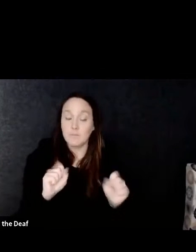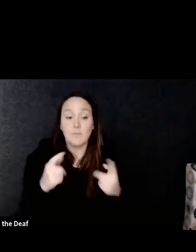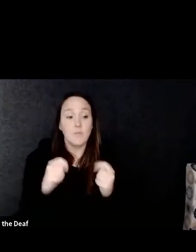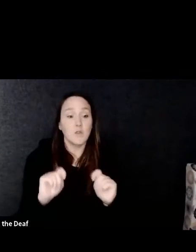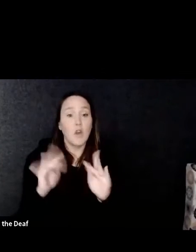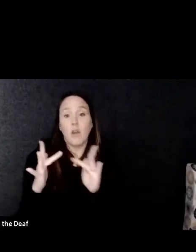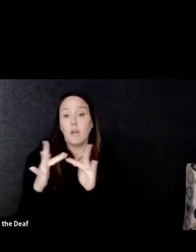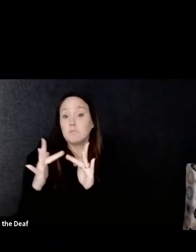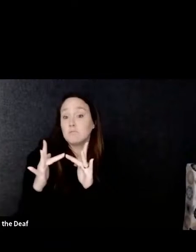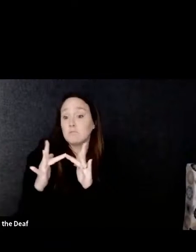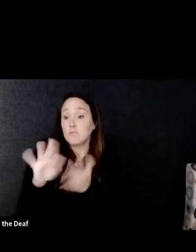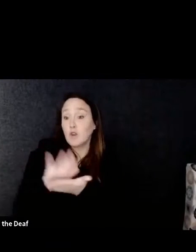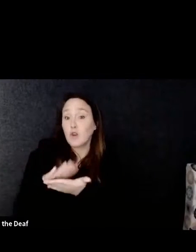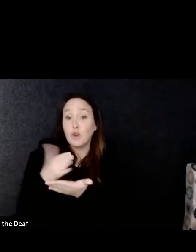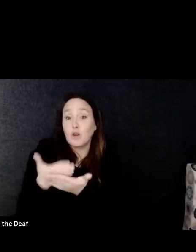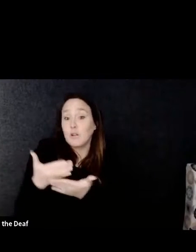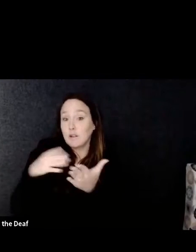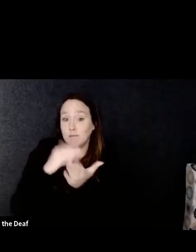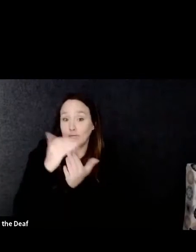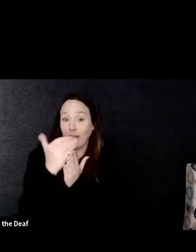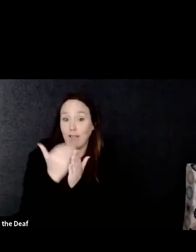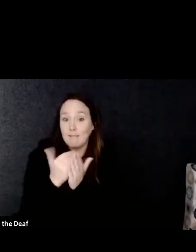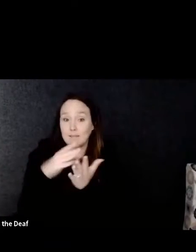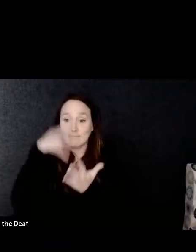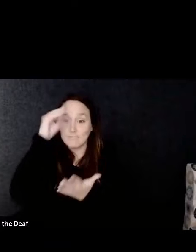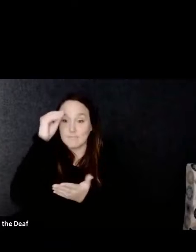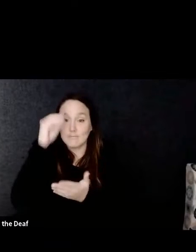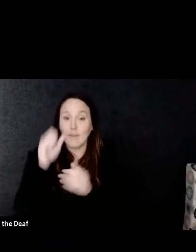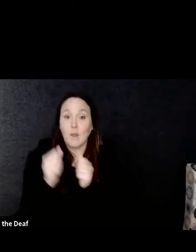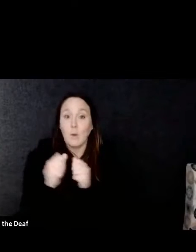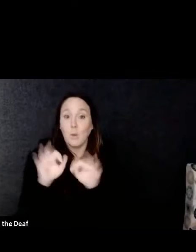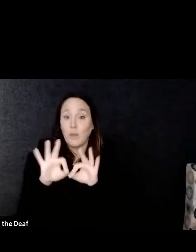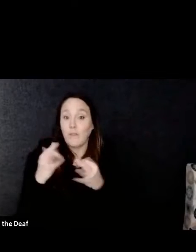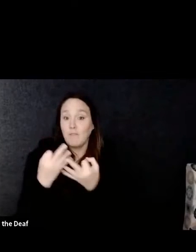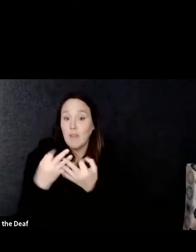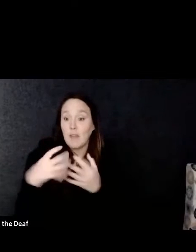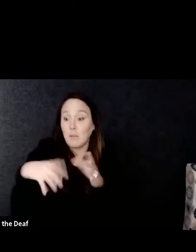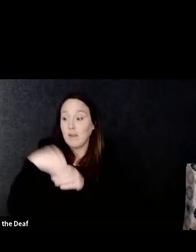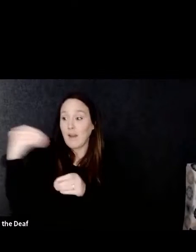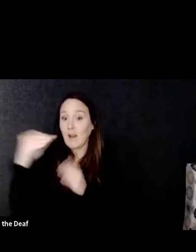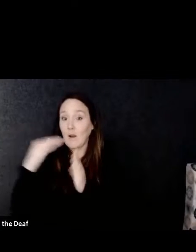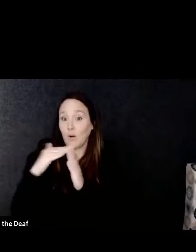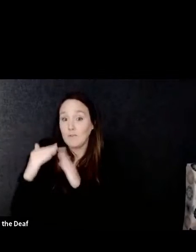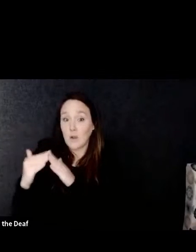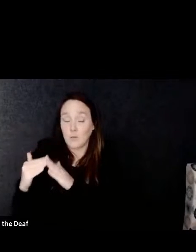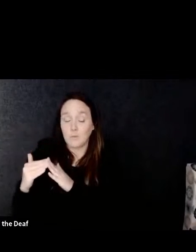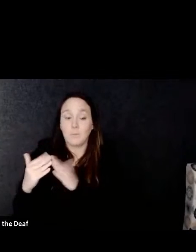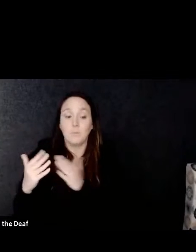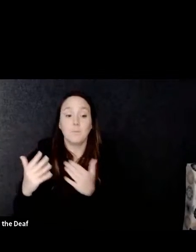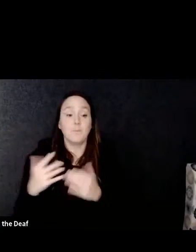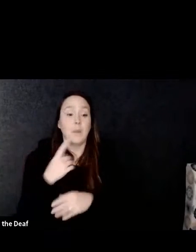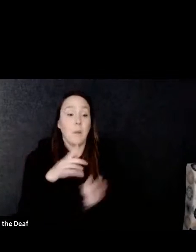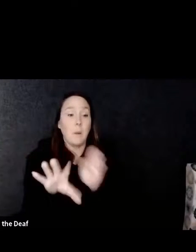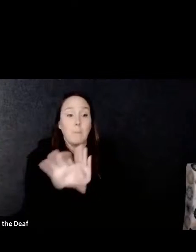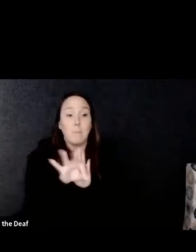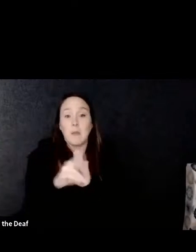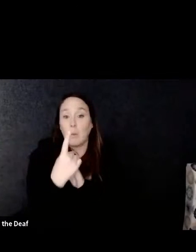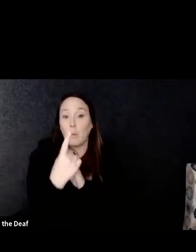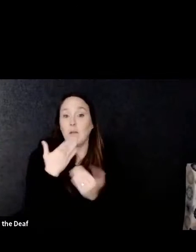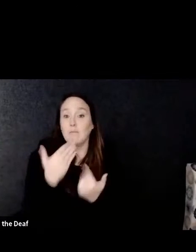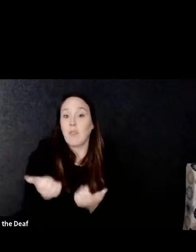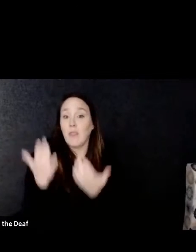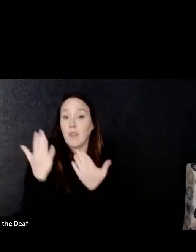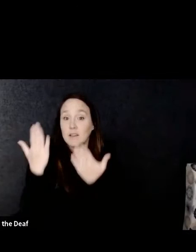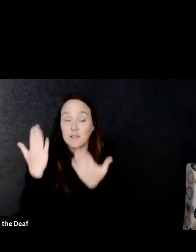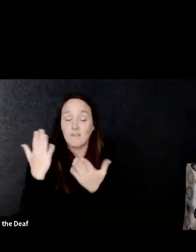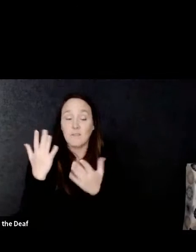cooking lesson with your family members, who live out of town. Pick one Thanksgiving recipe that is a staple in